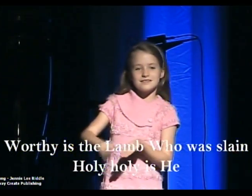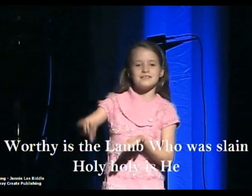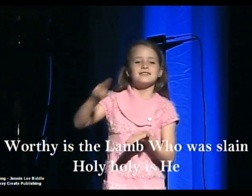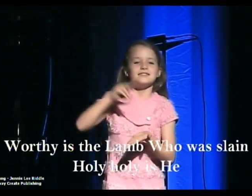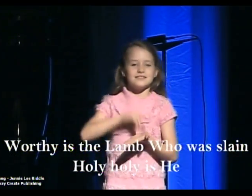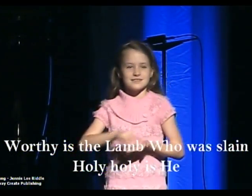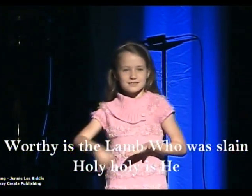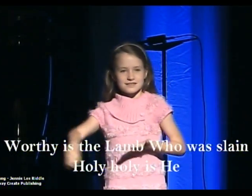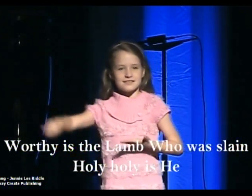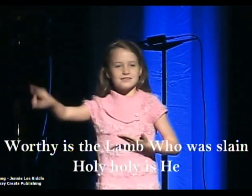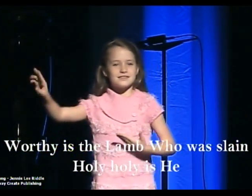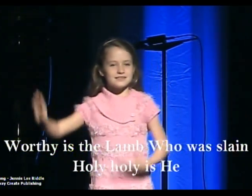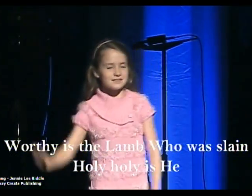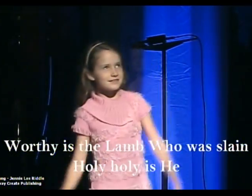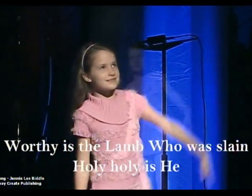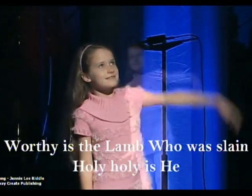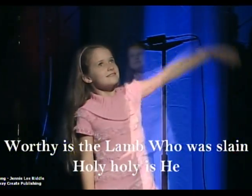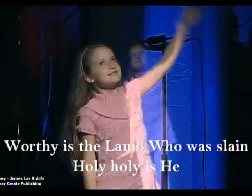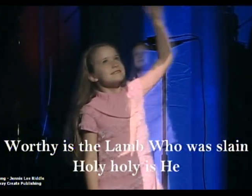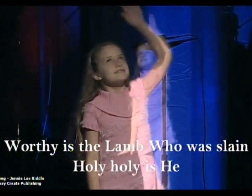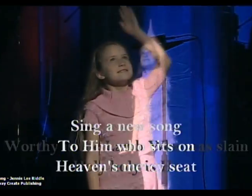Holy, holy is he.